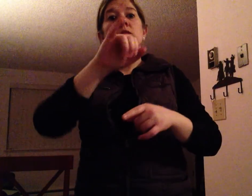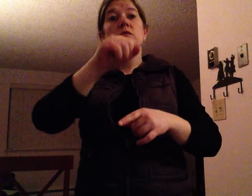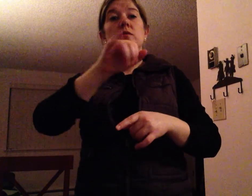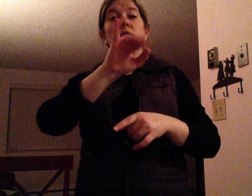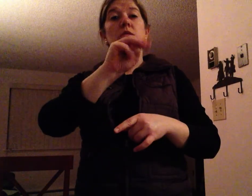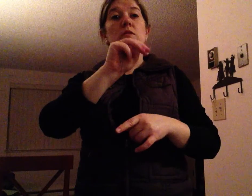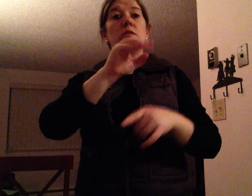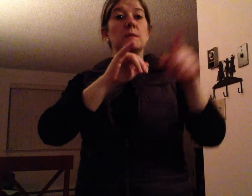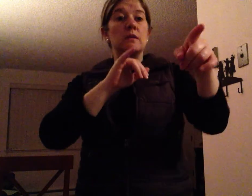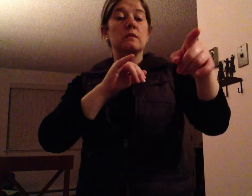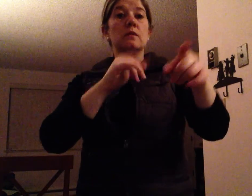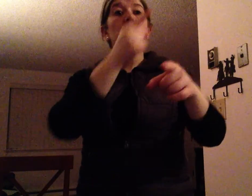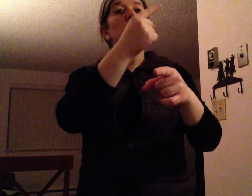definition of a triangle?